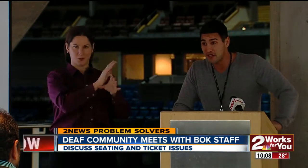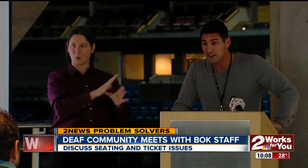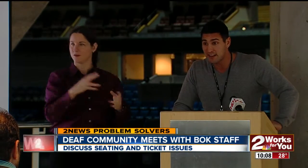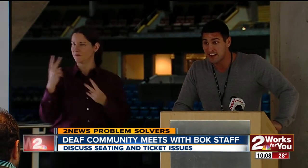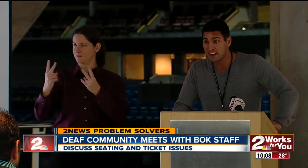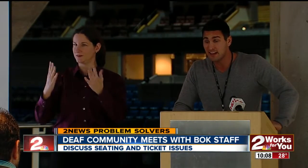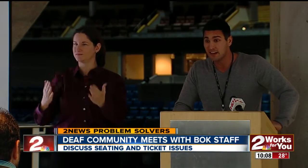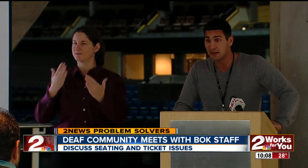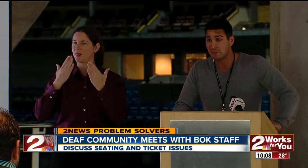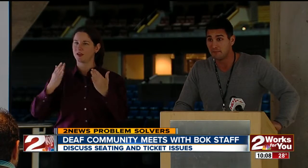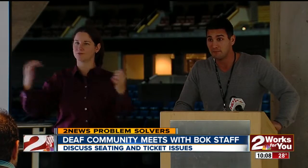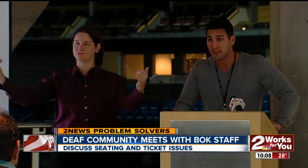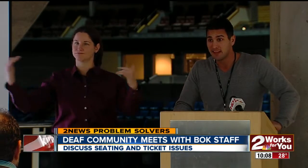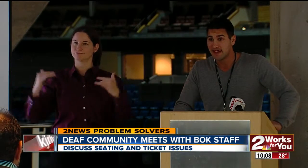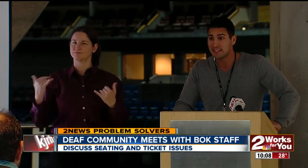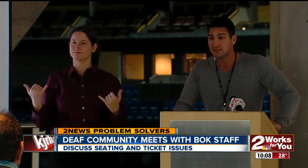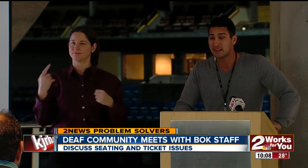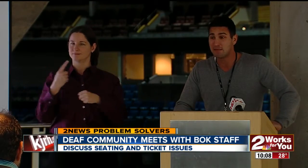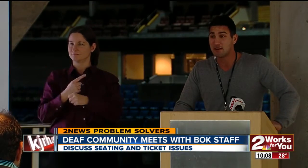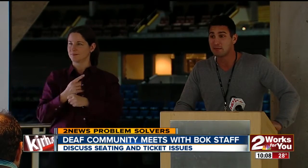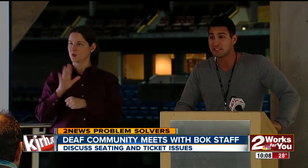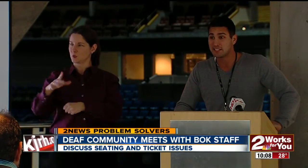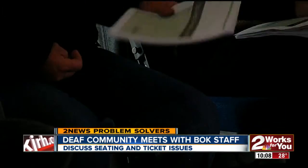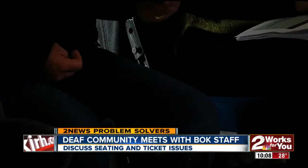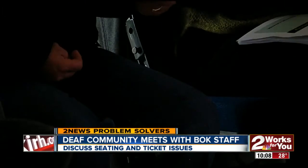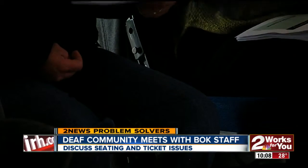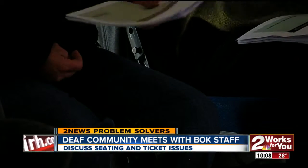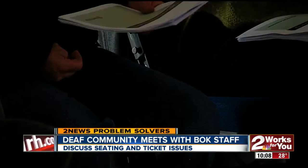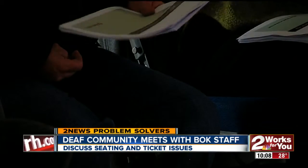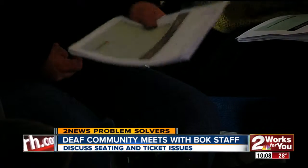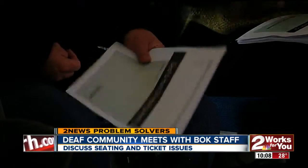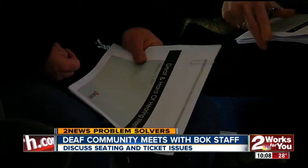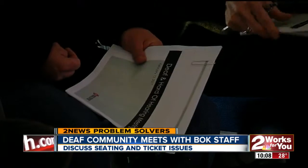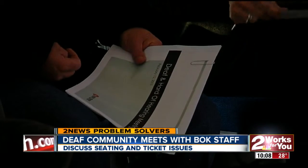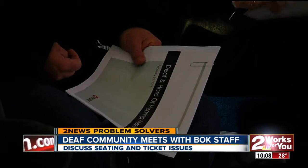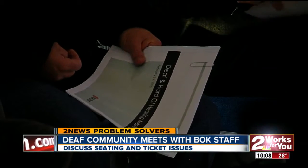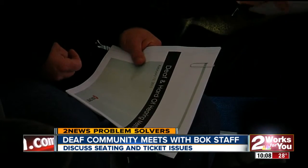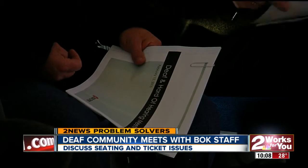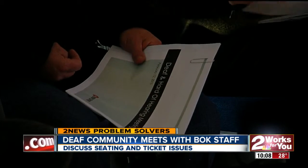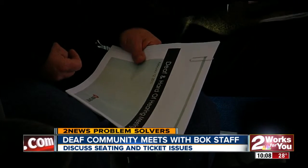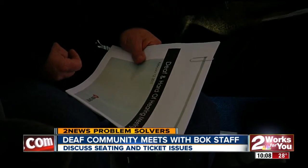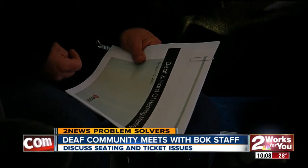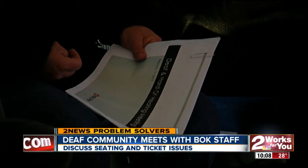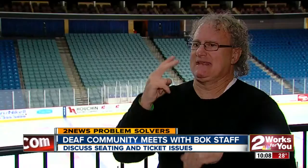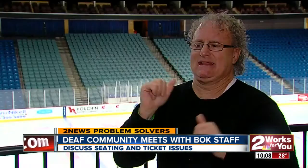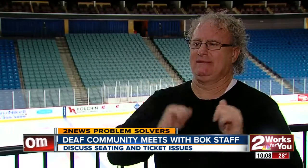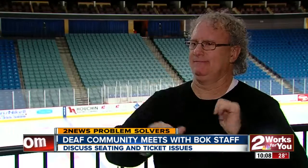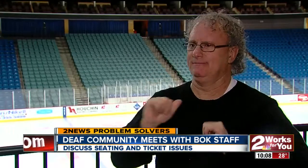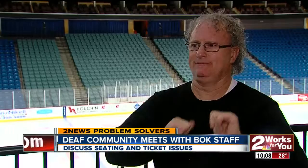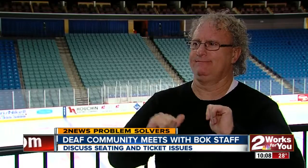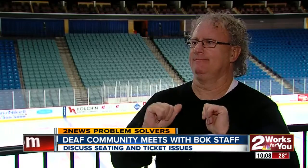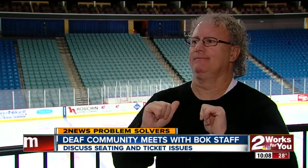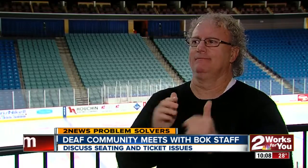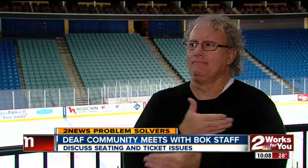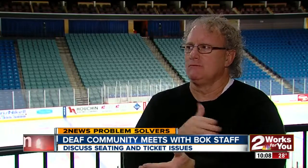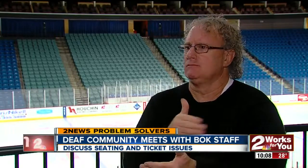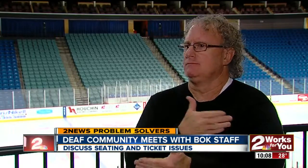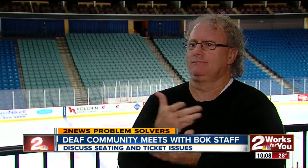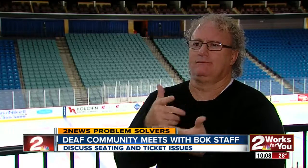night that only Two Works For You was invited to. Glenna contacted the problem solvers to see if we could help. I've not really seen any of the actual